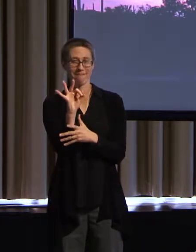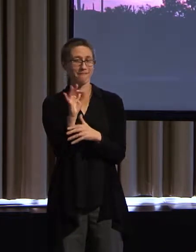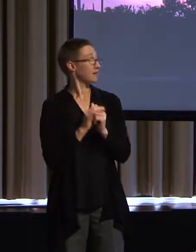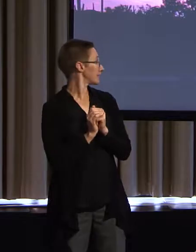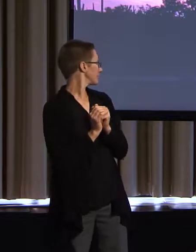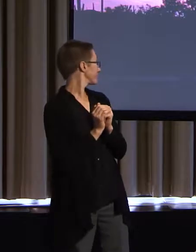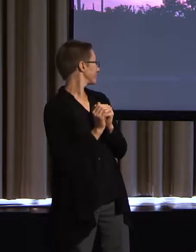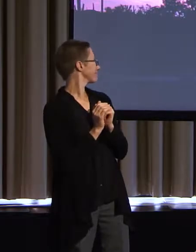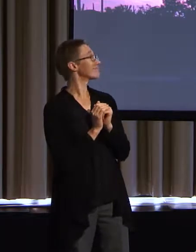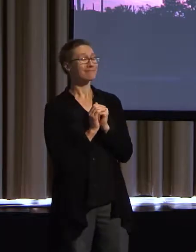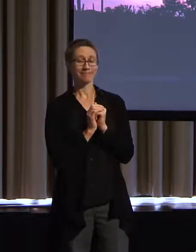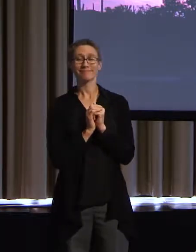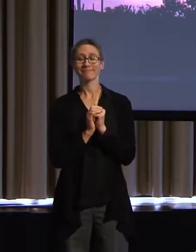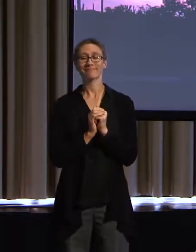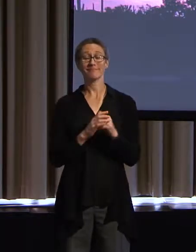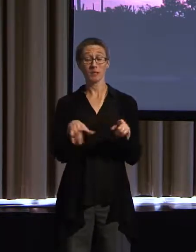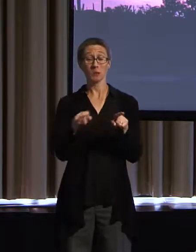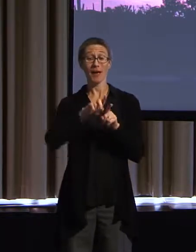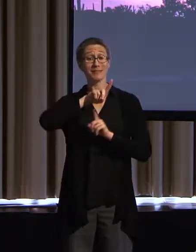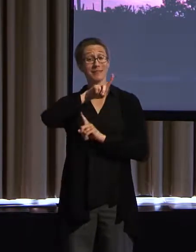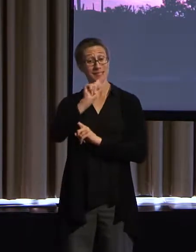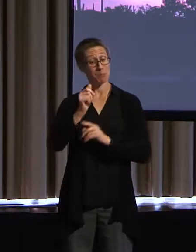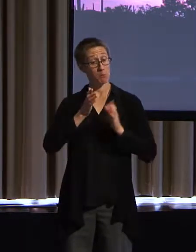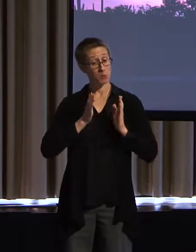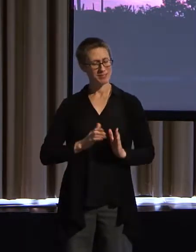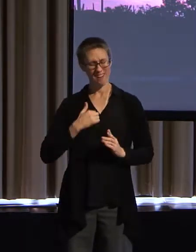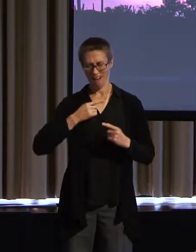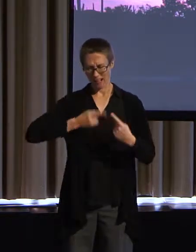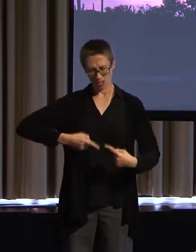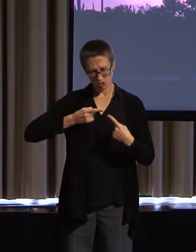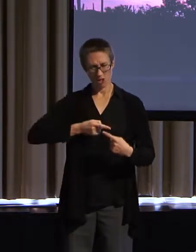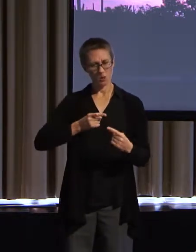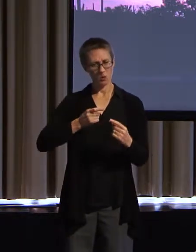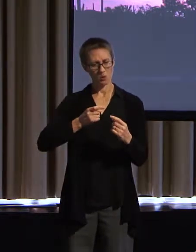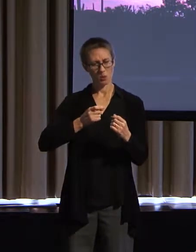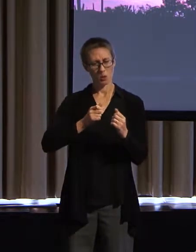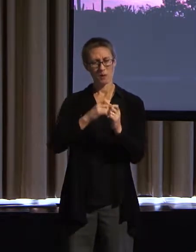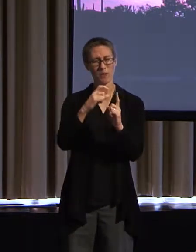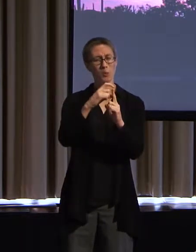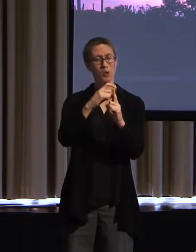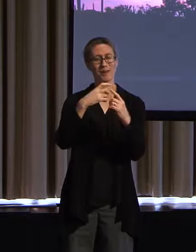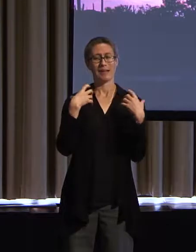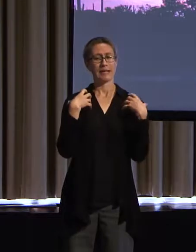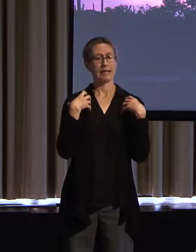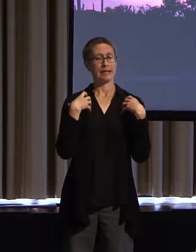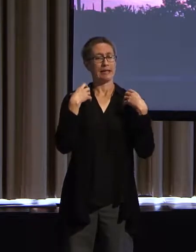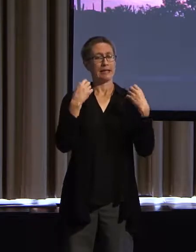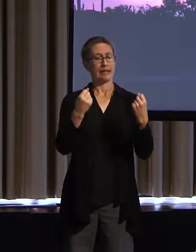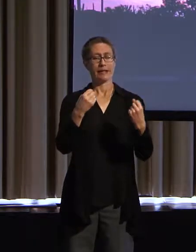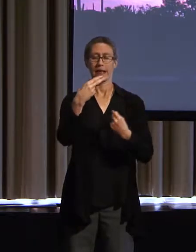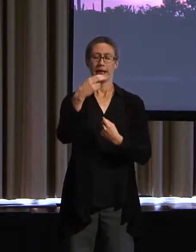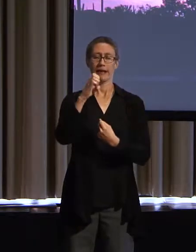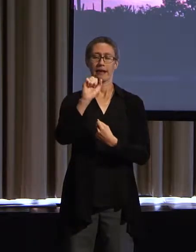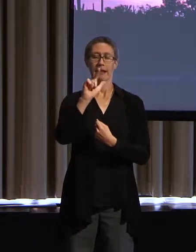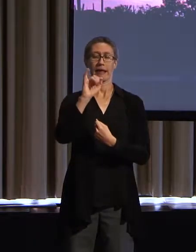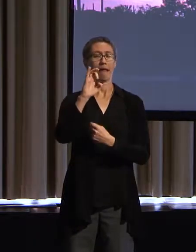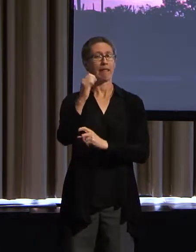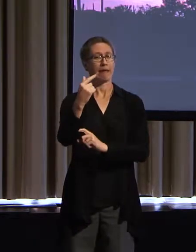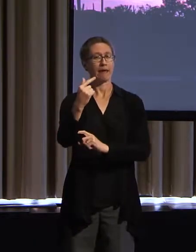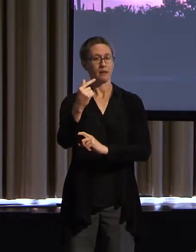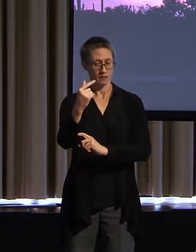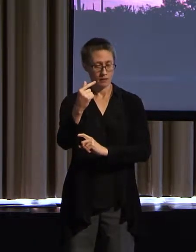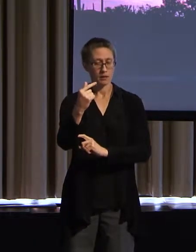As a disabled person, I really struggle with the word healing. Healing, at least in the ways I hear people use it, usually means they assume that